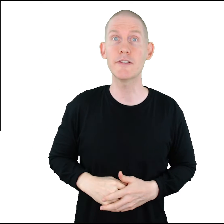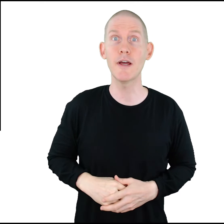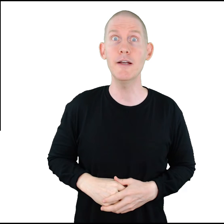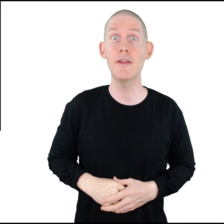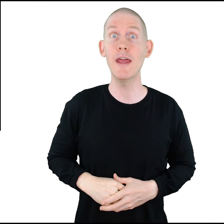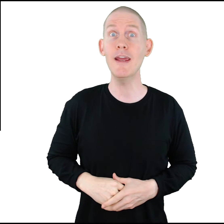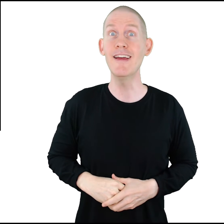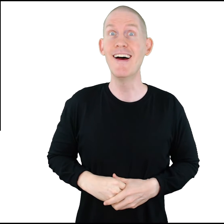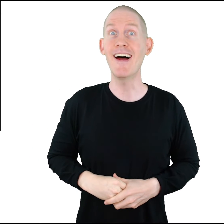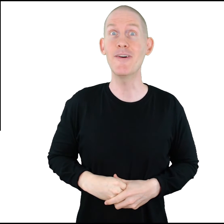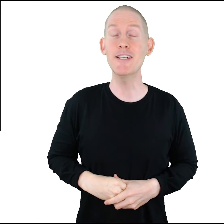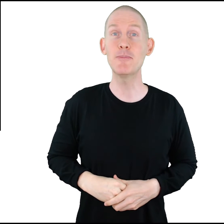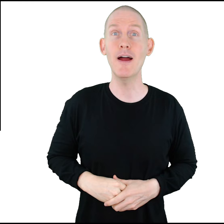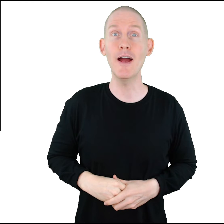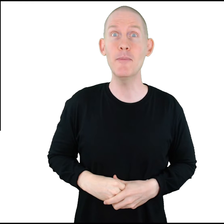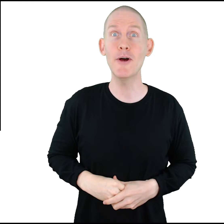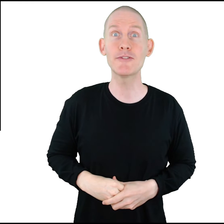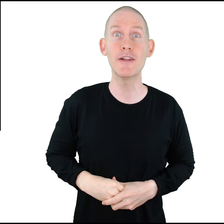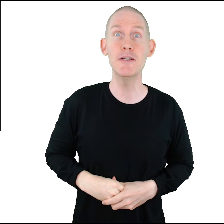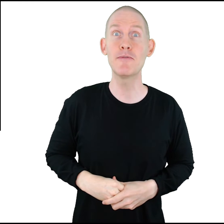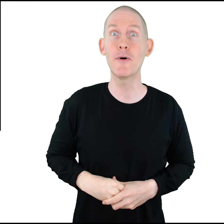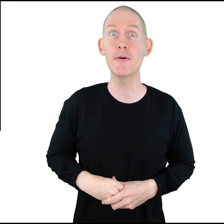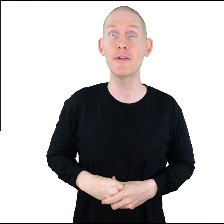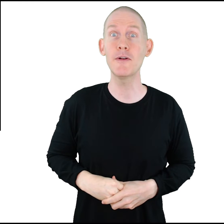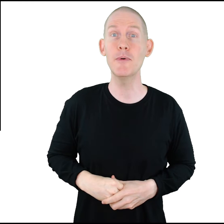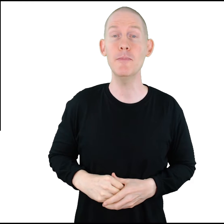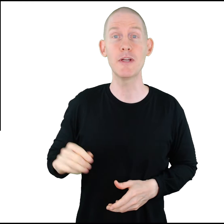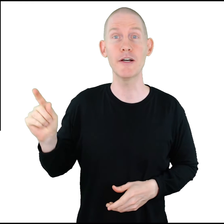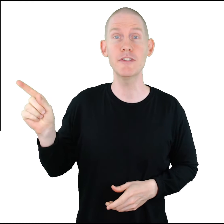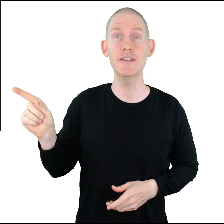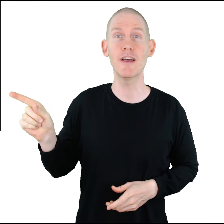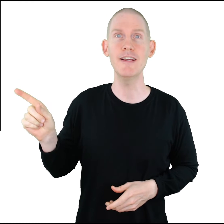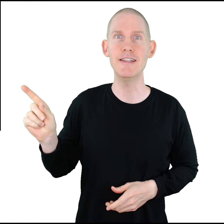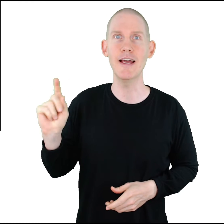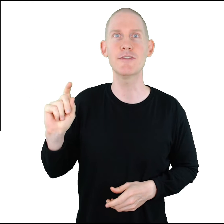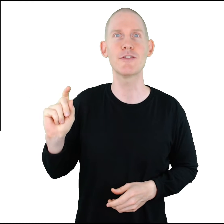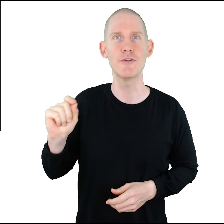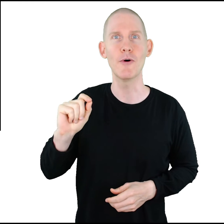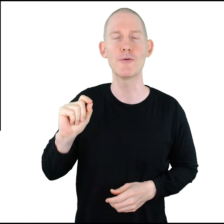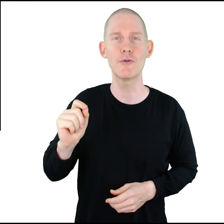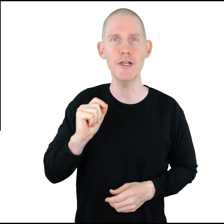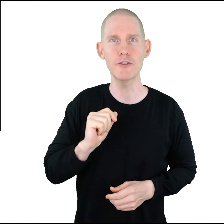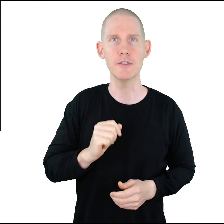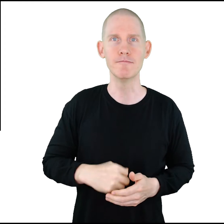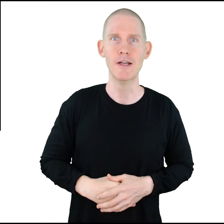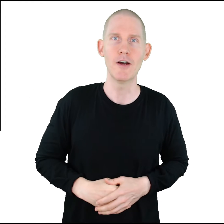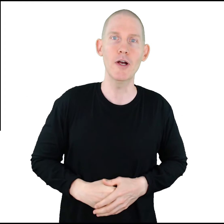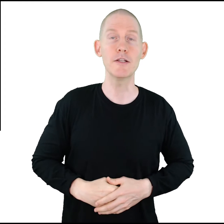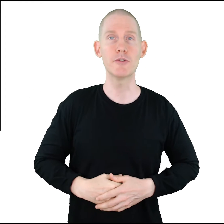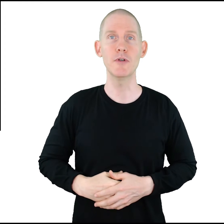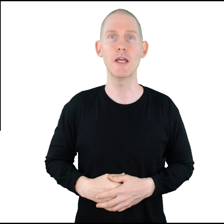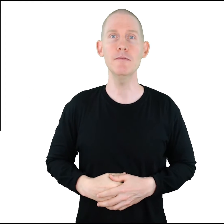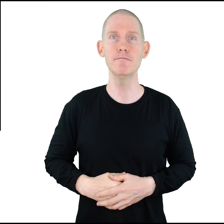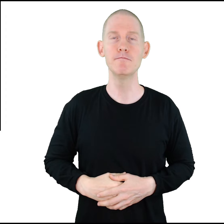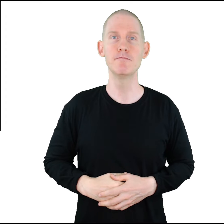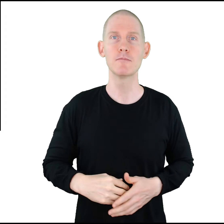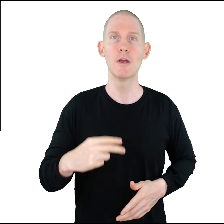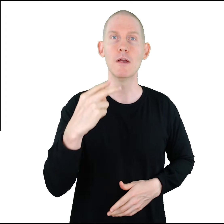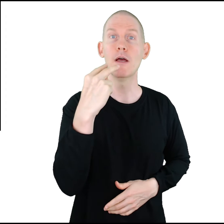sign they, I raise my eyebrows, I lean forward a little bit because it's a yes-no question. All right, let's do it again.